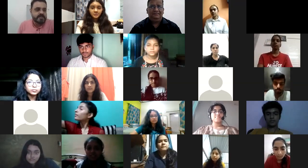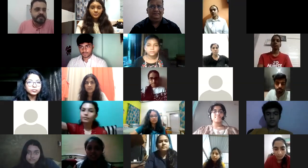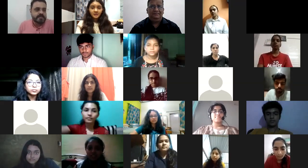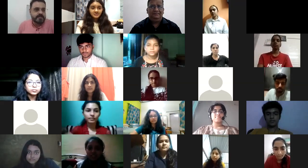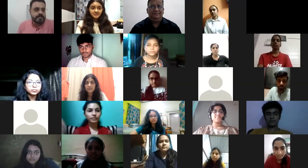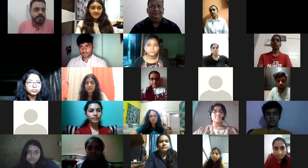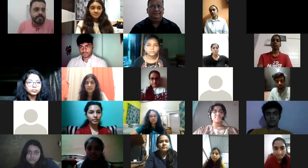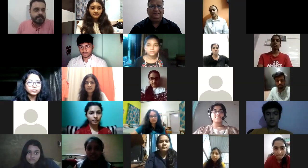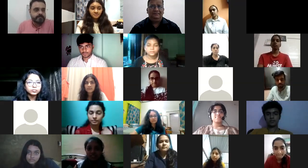2 are the same.